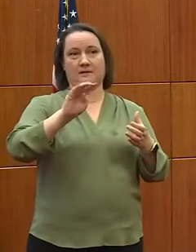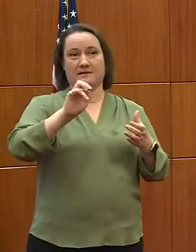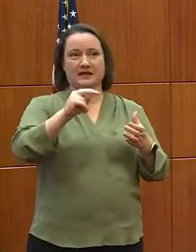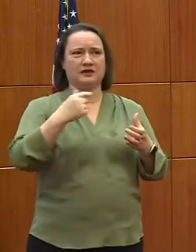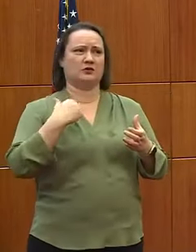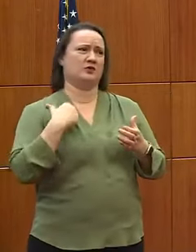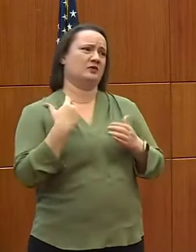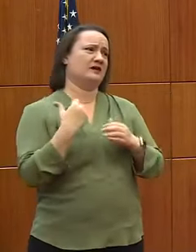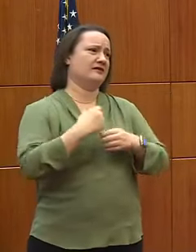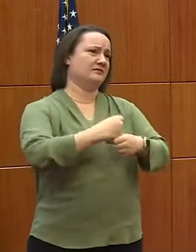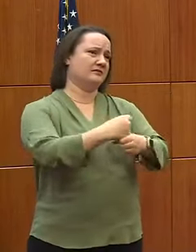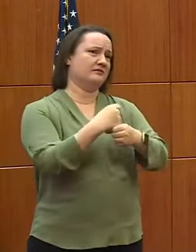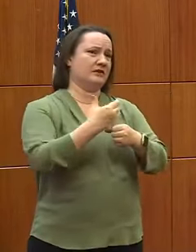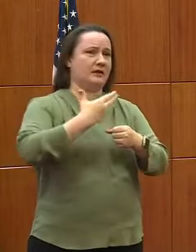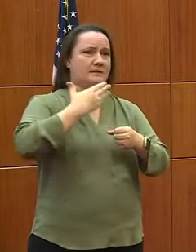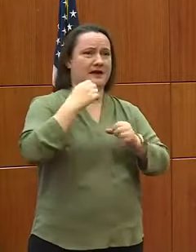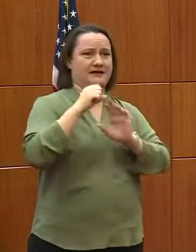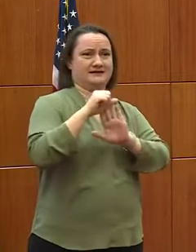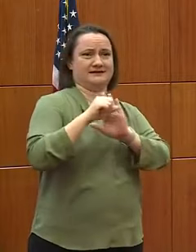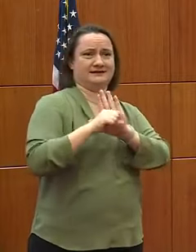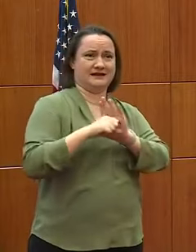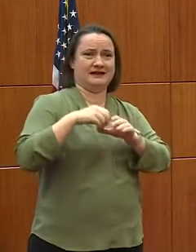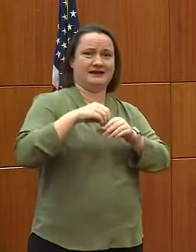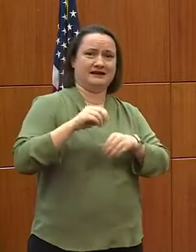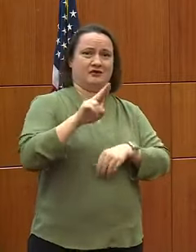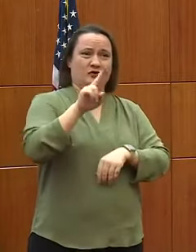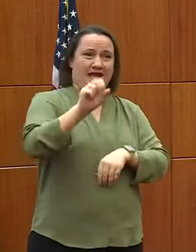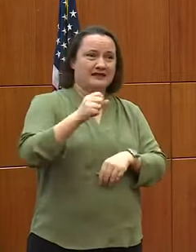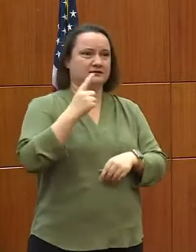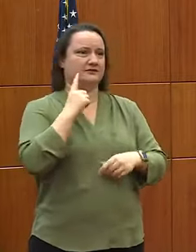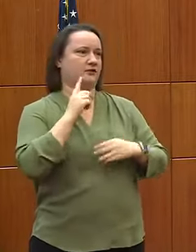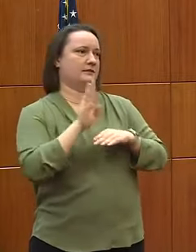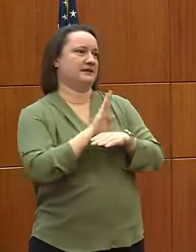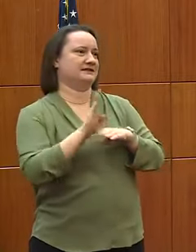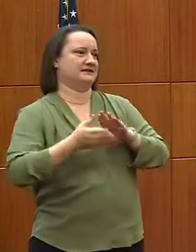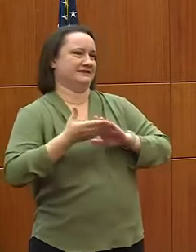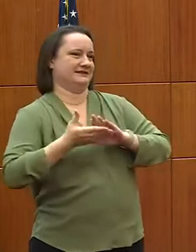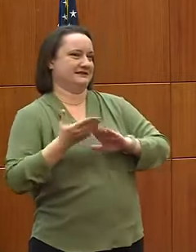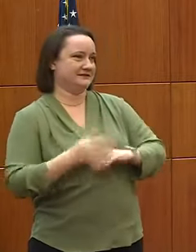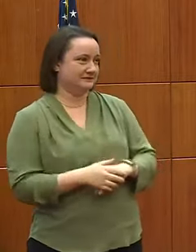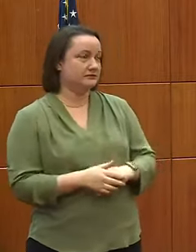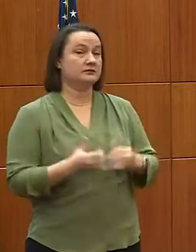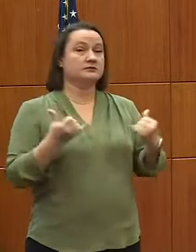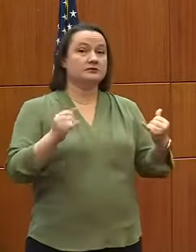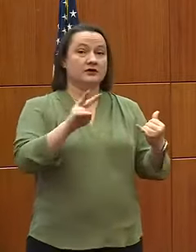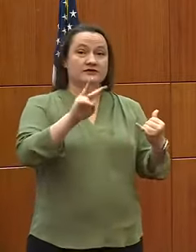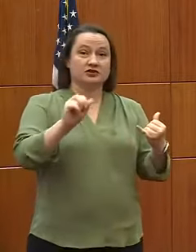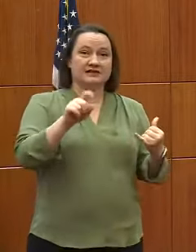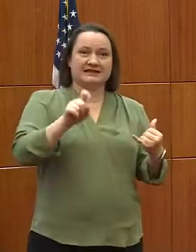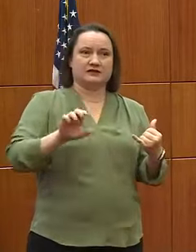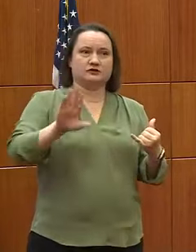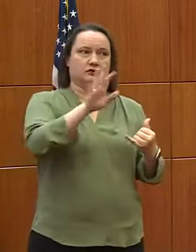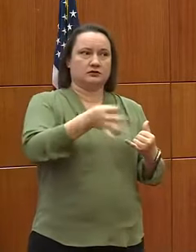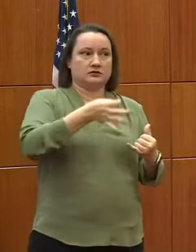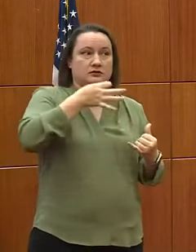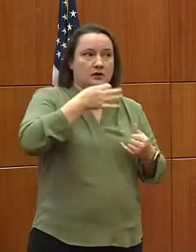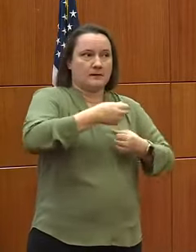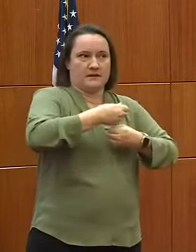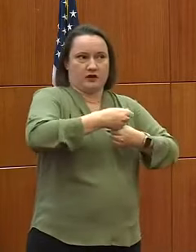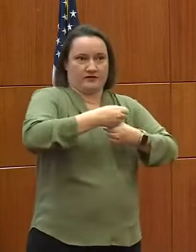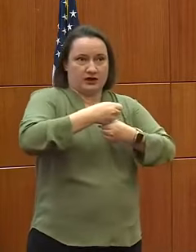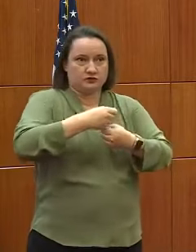in the country in which to do business. Now, Virginia needs your expertise in